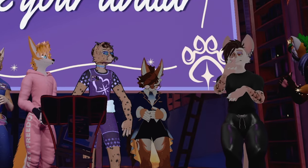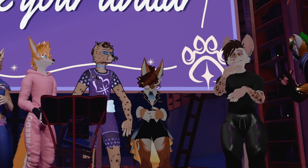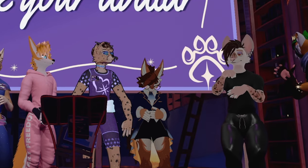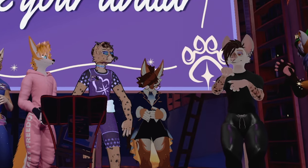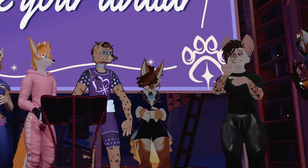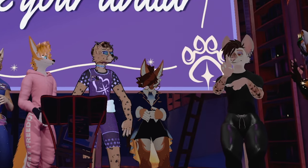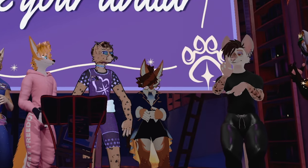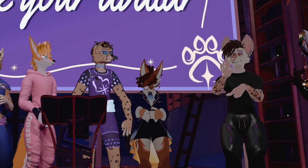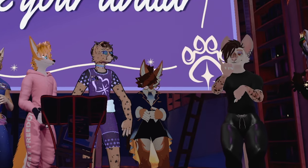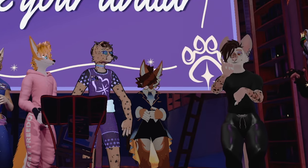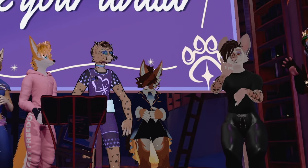I believe I'm saying that right.